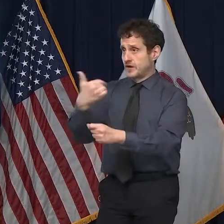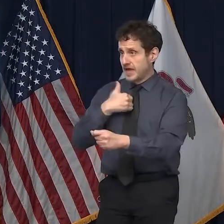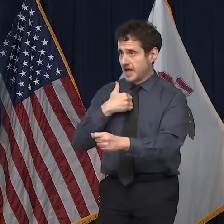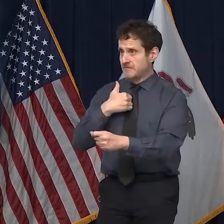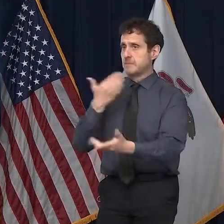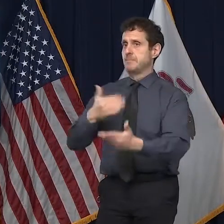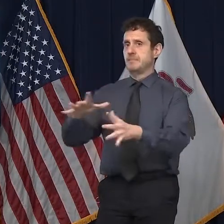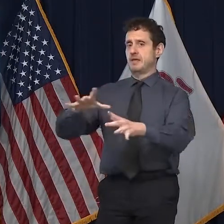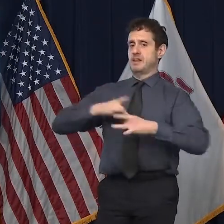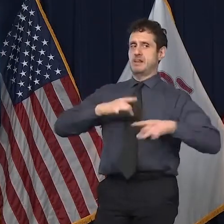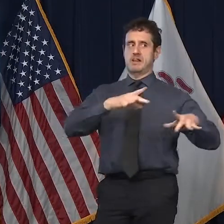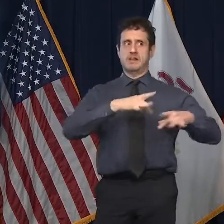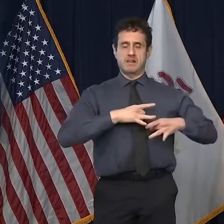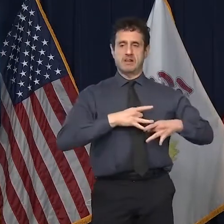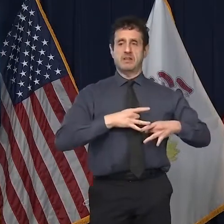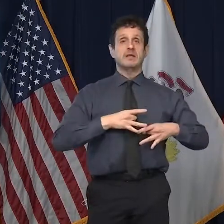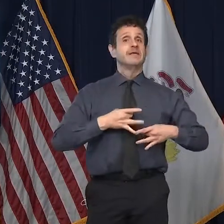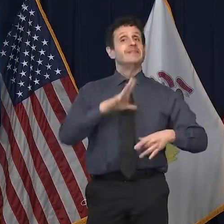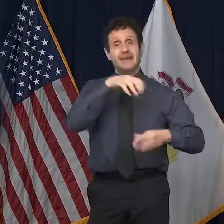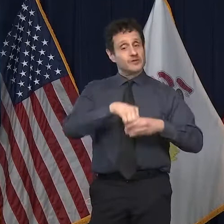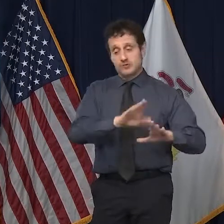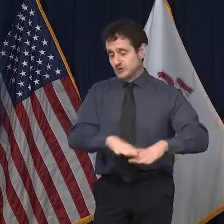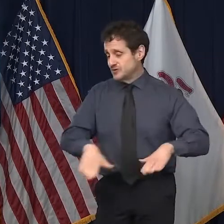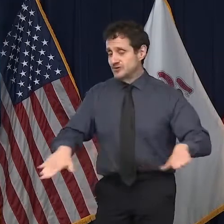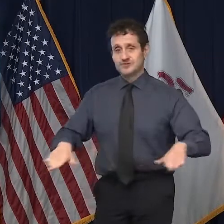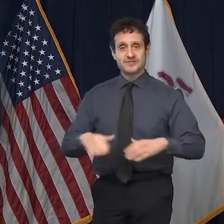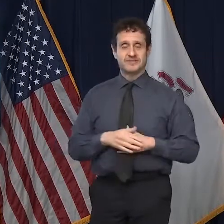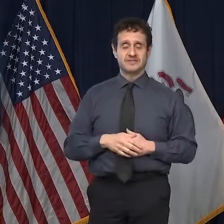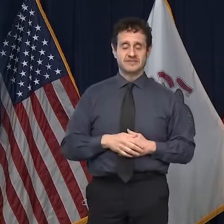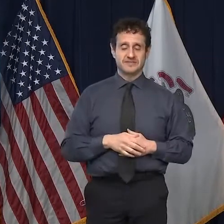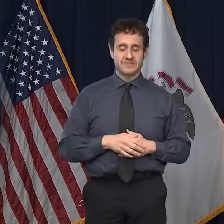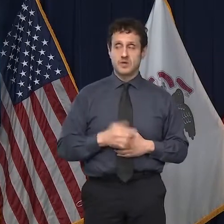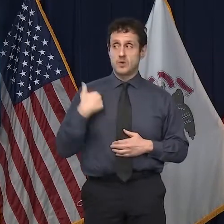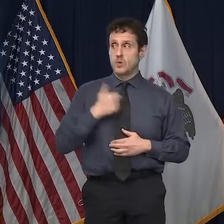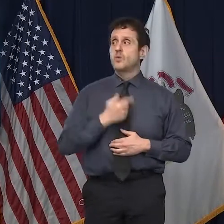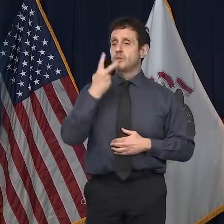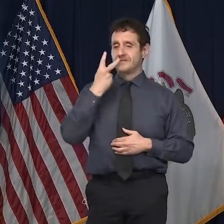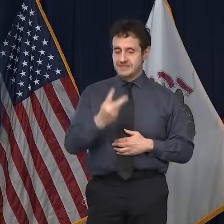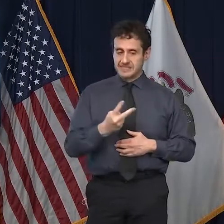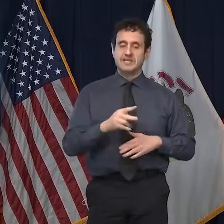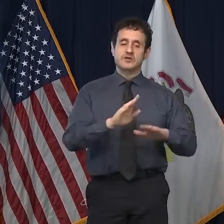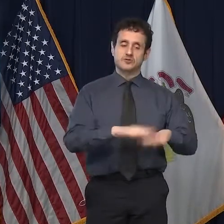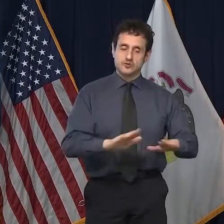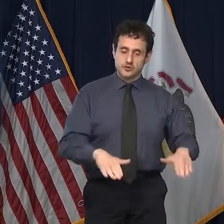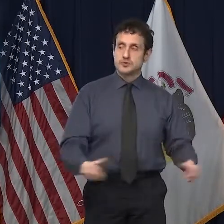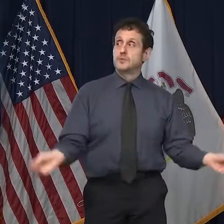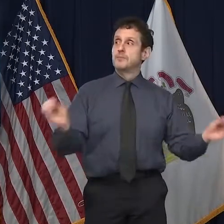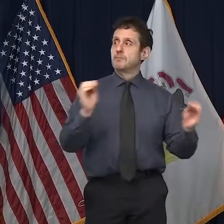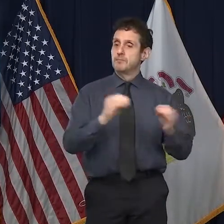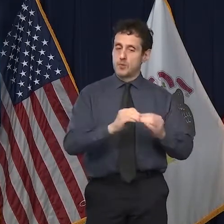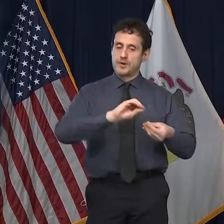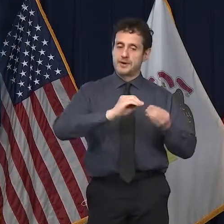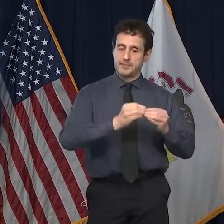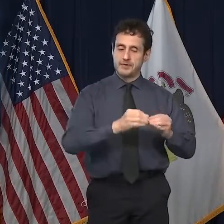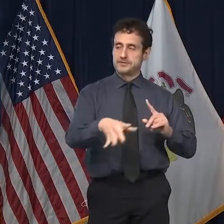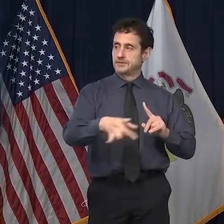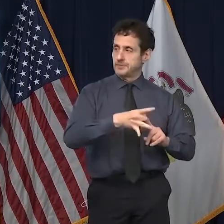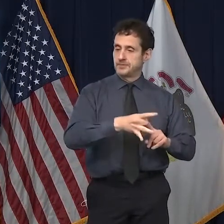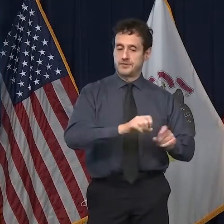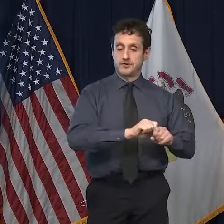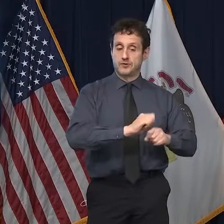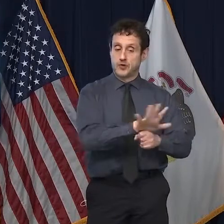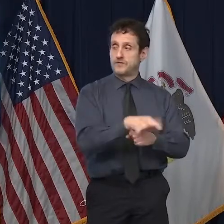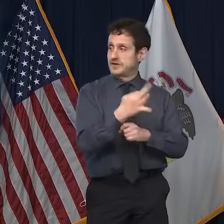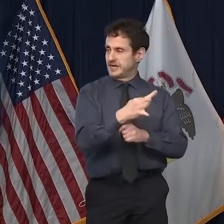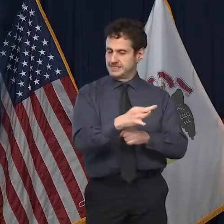but live with other people. We have seen a big jump in the pediatric population. They